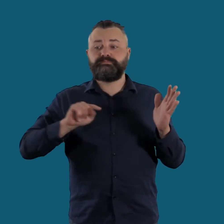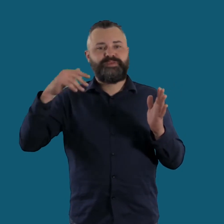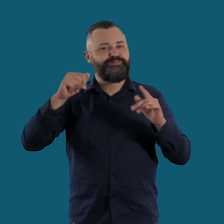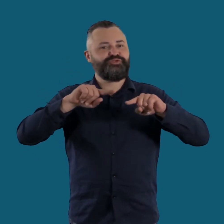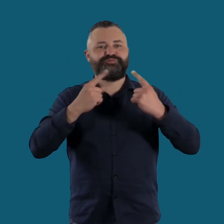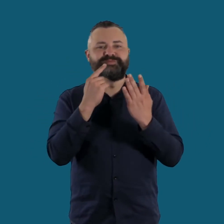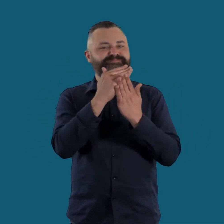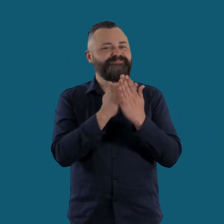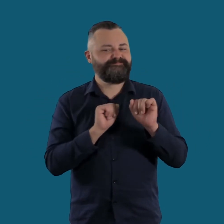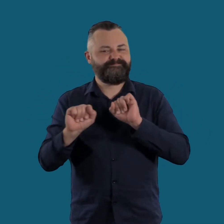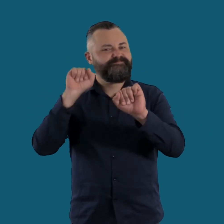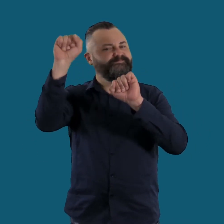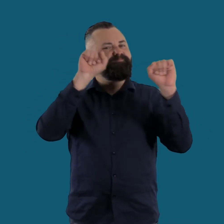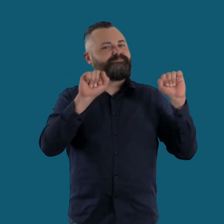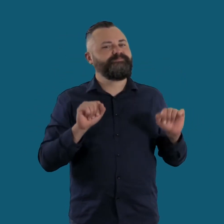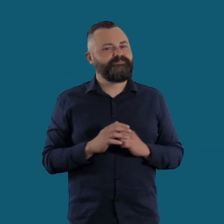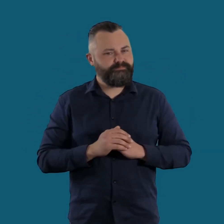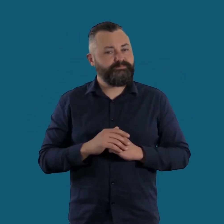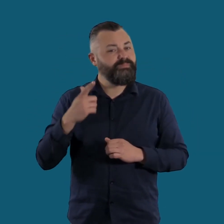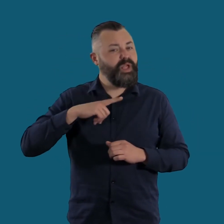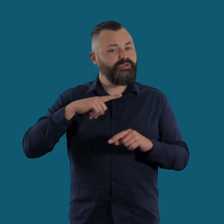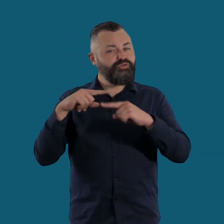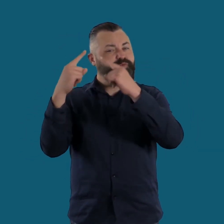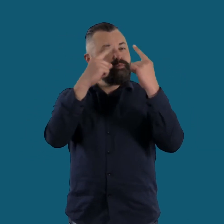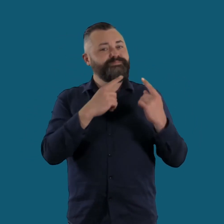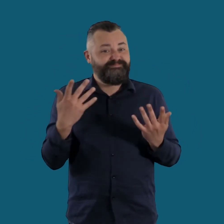because each message and content is linked to local conditions.